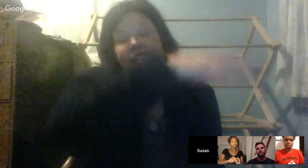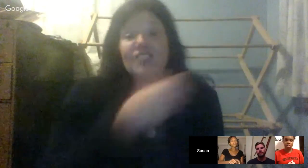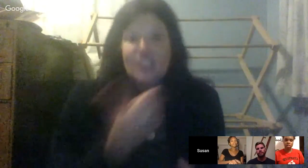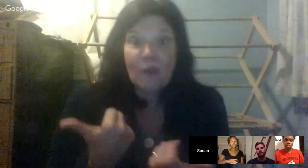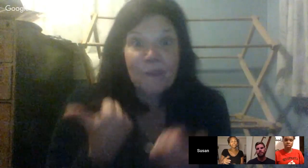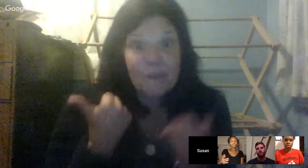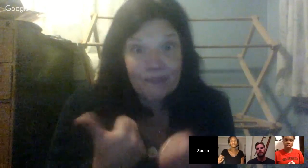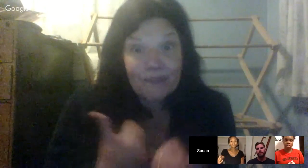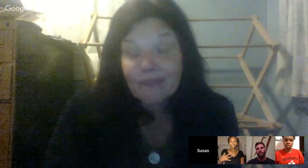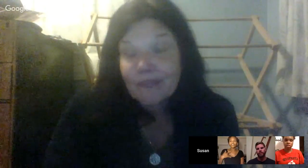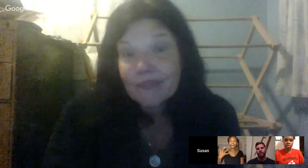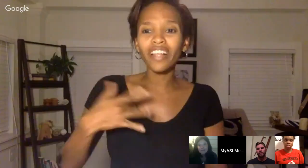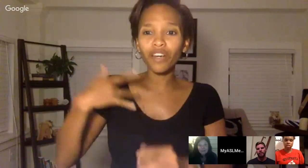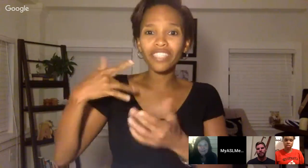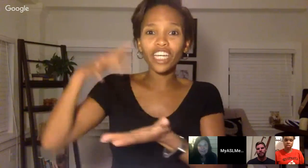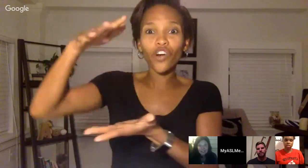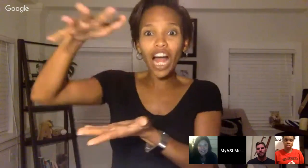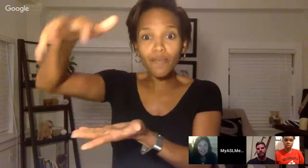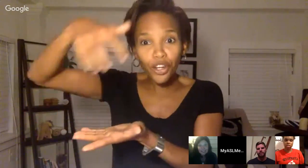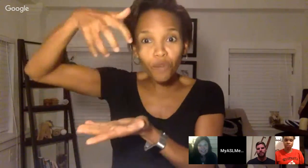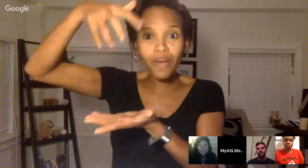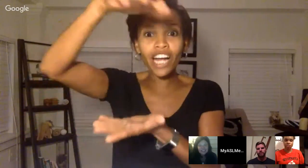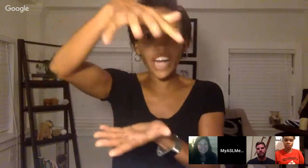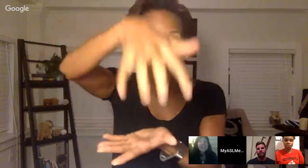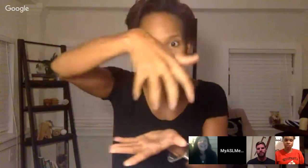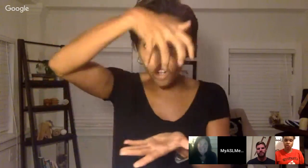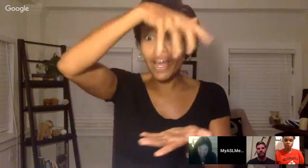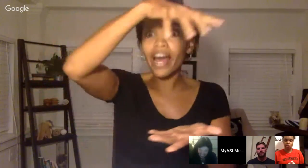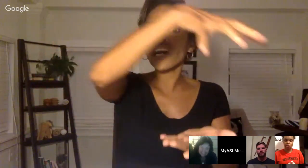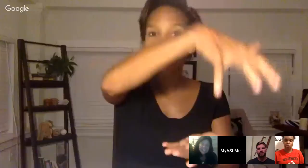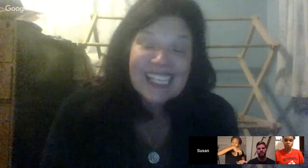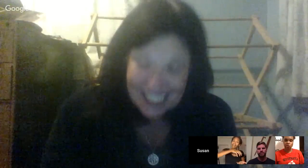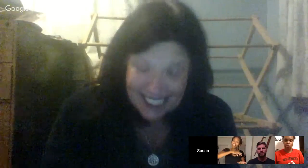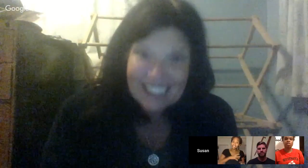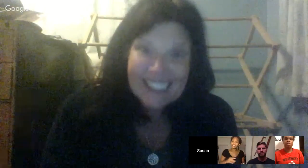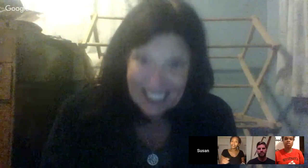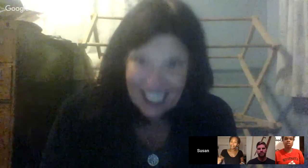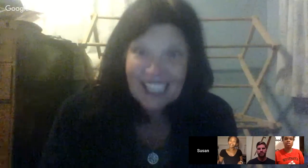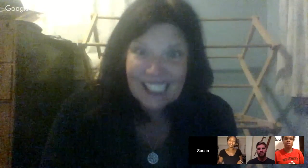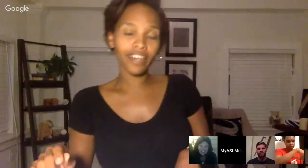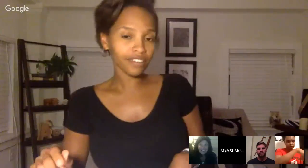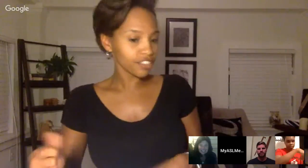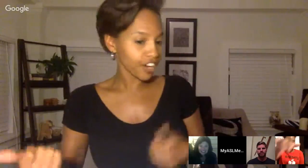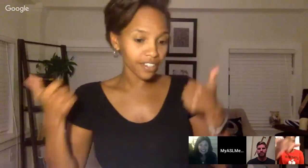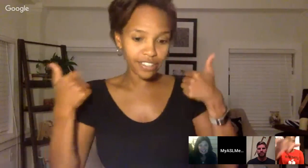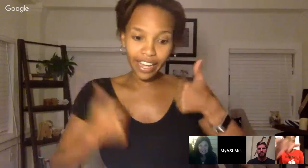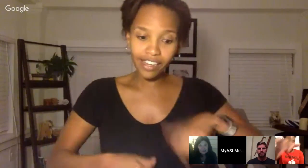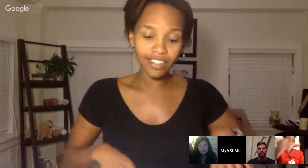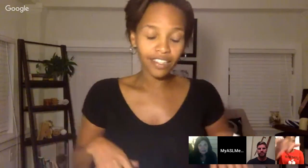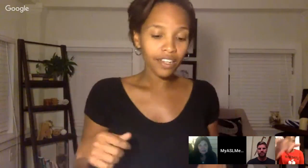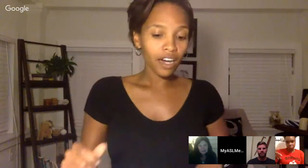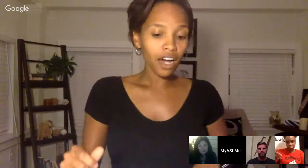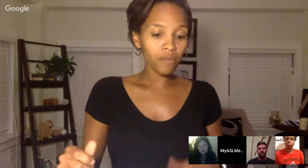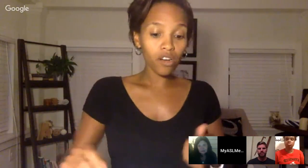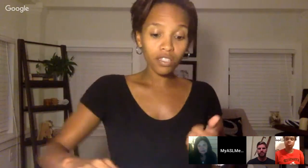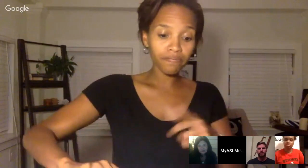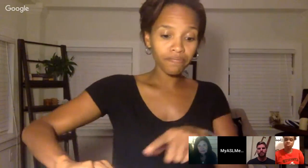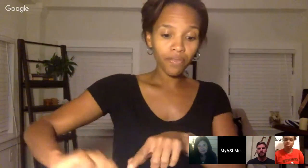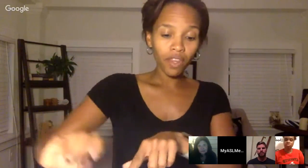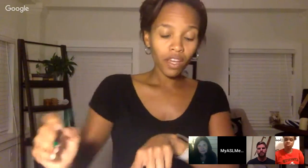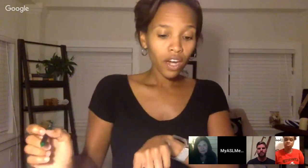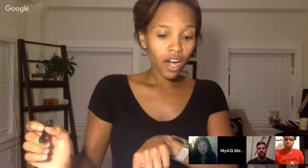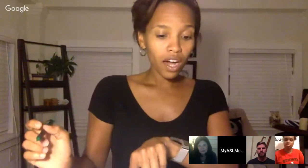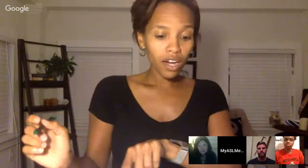great. So you felt like it was like grabbing your bag. Yeah, I can see that. I can see that. Great. Yeah.